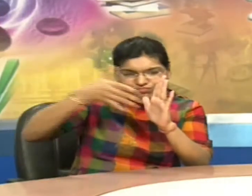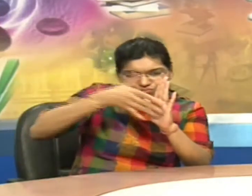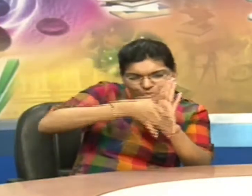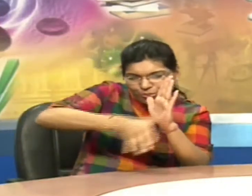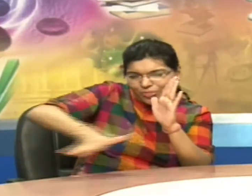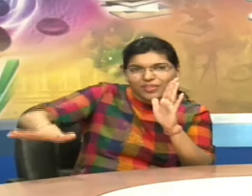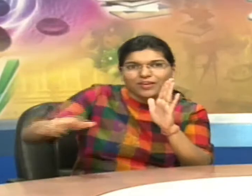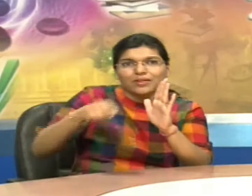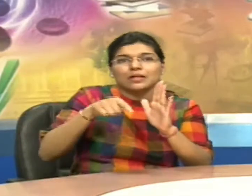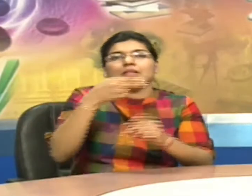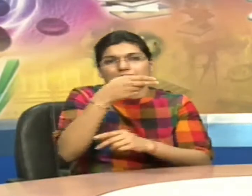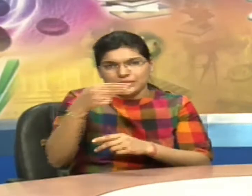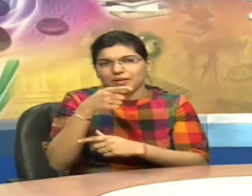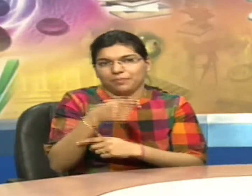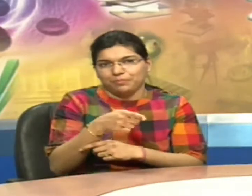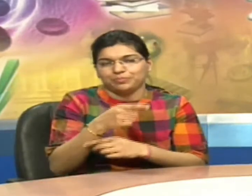won't absorb it and the water